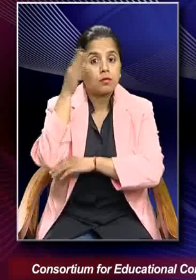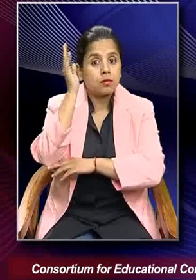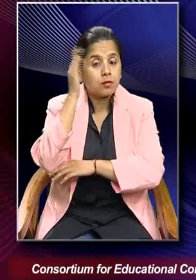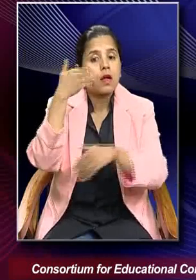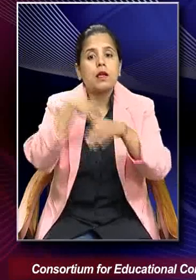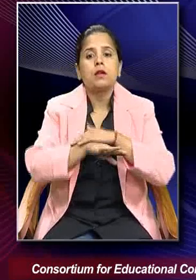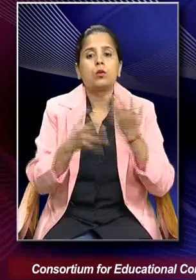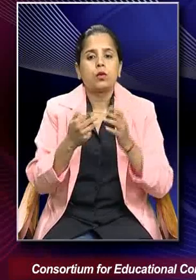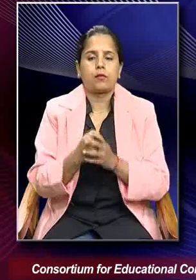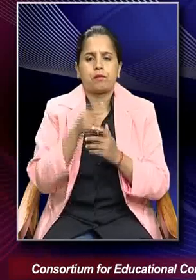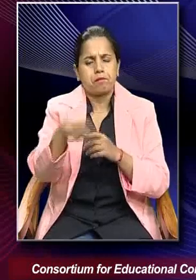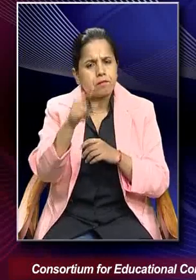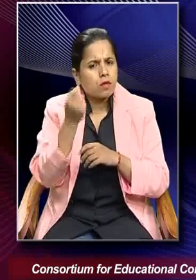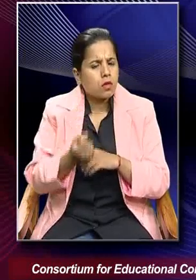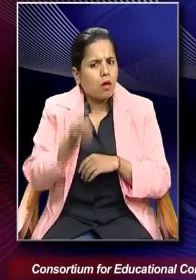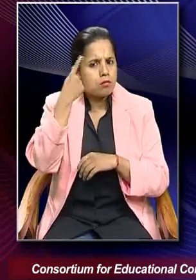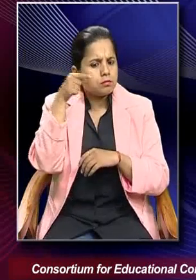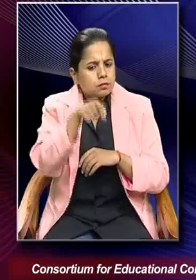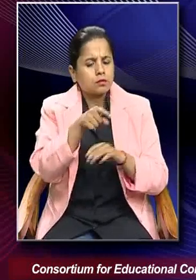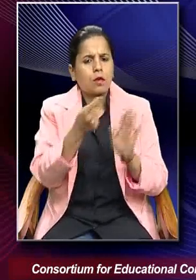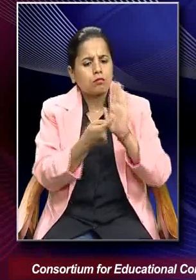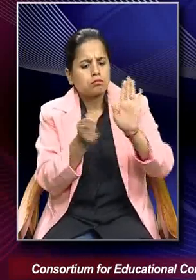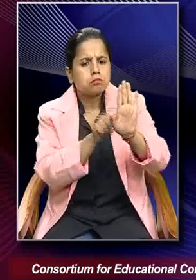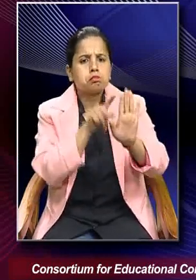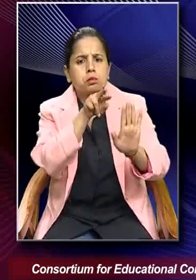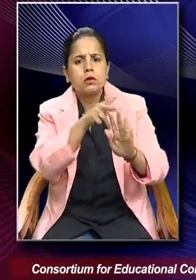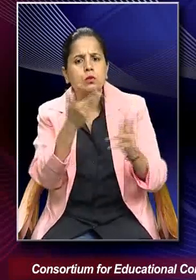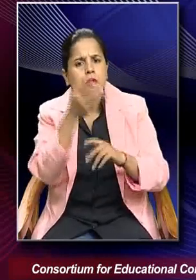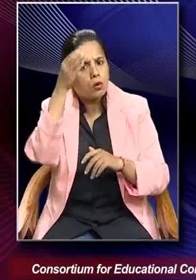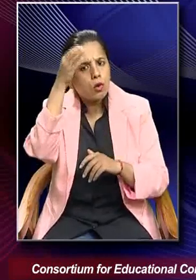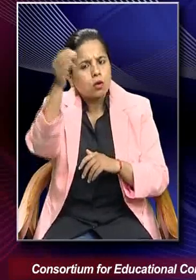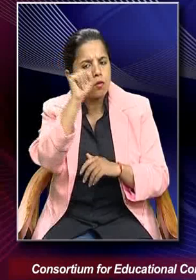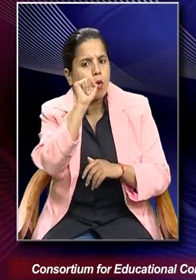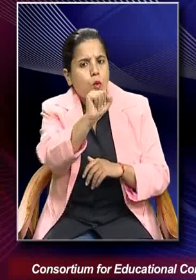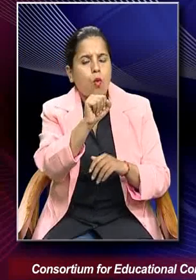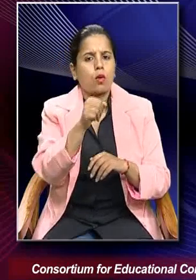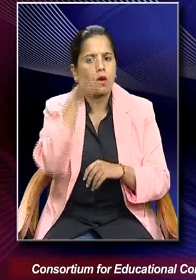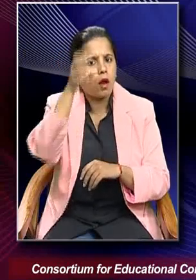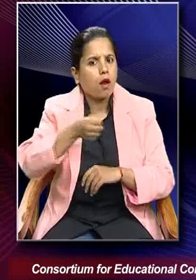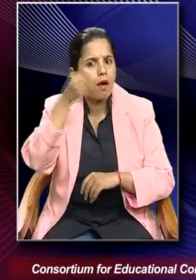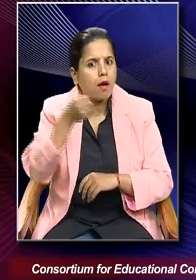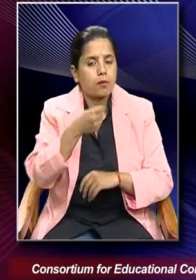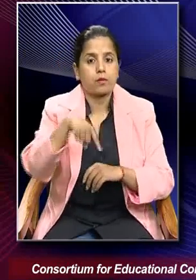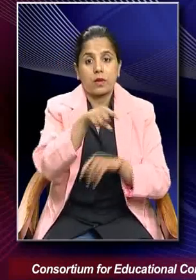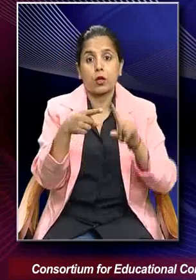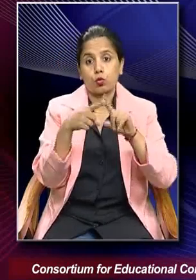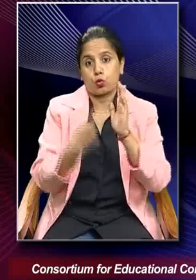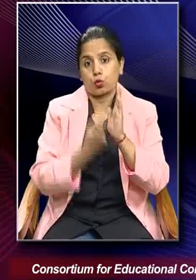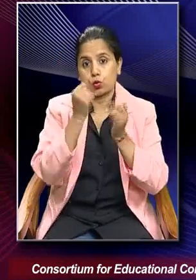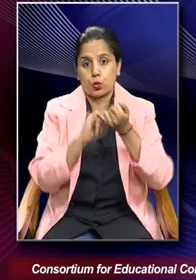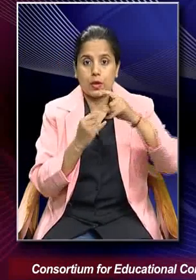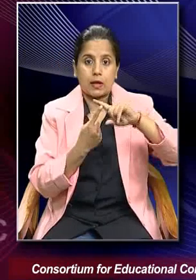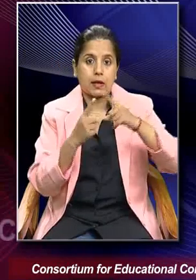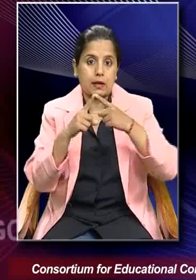be to comprehend the concept of Gandhian economics, to understand trusteeship model,